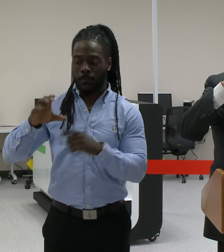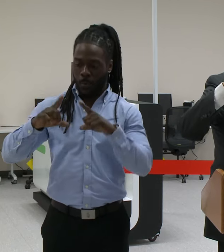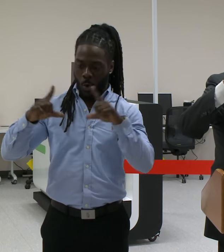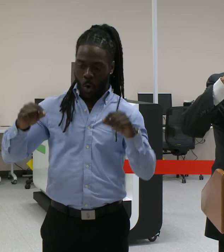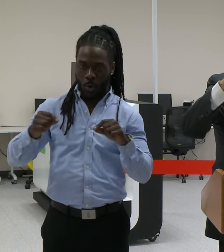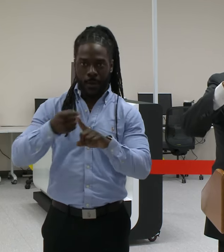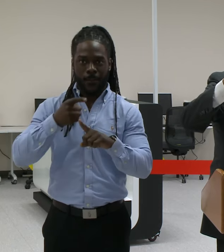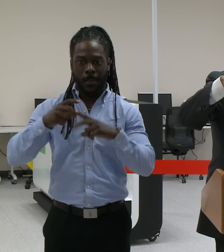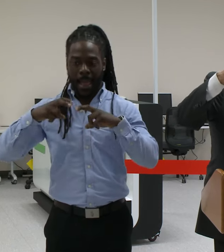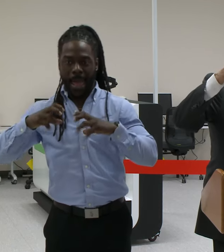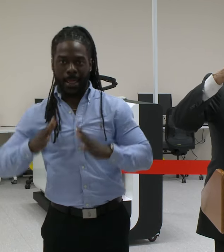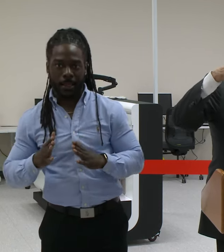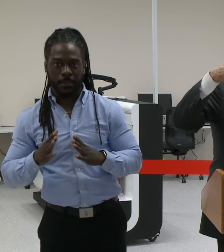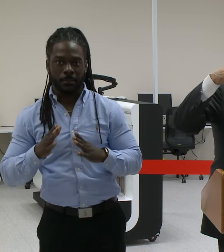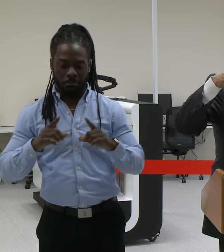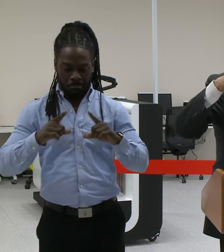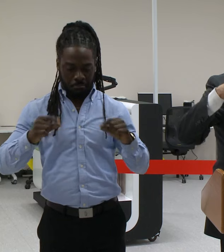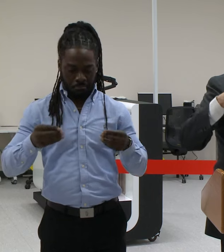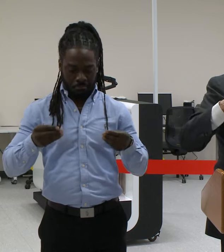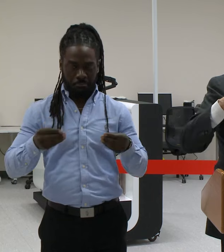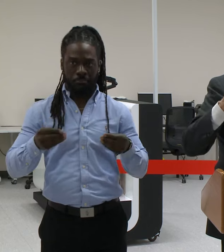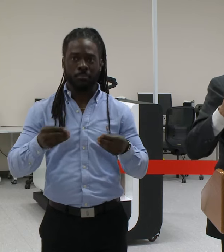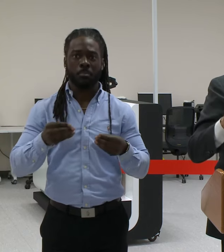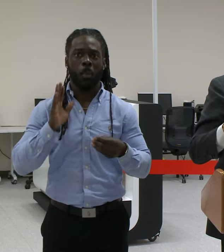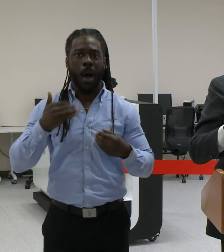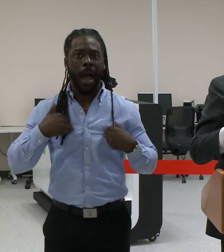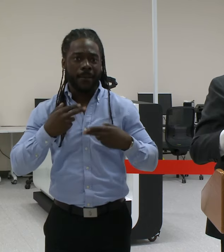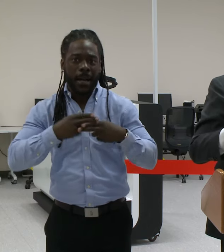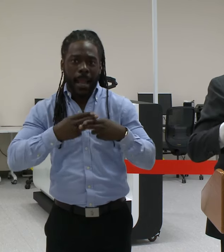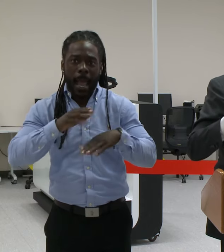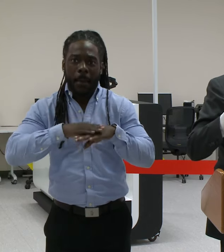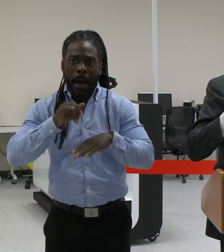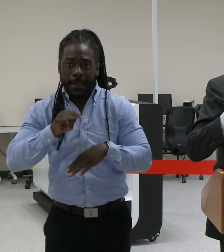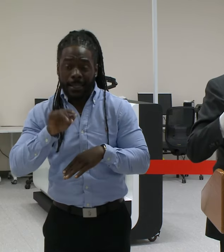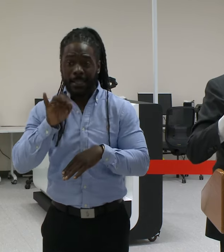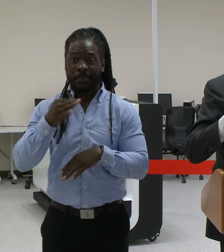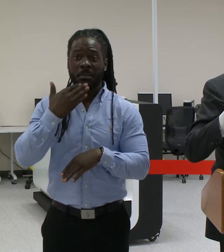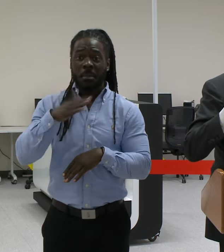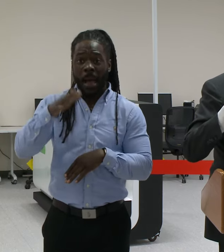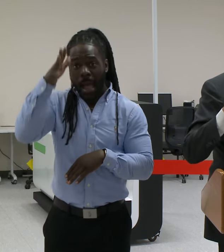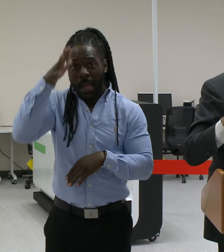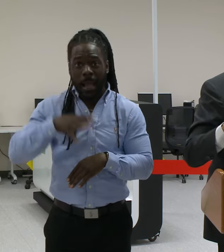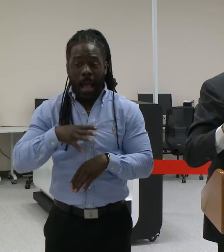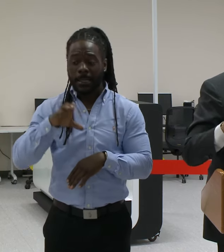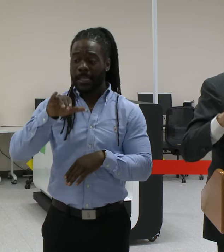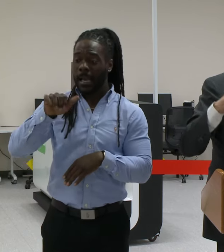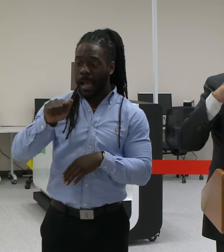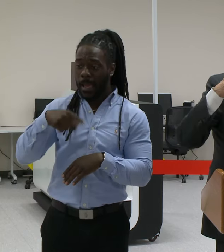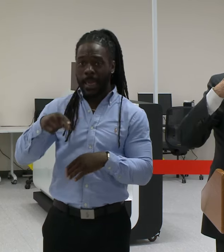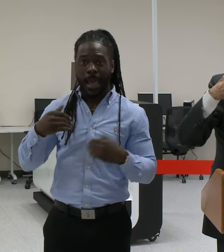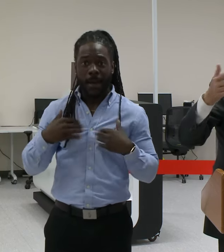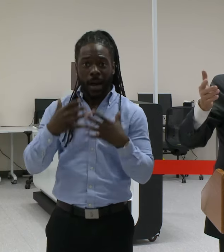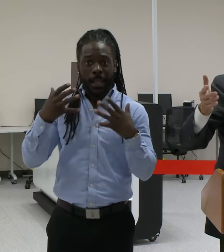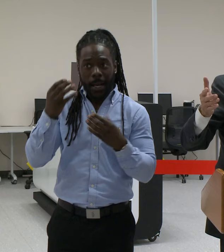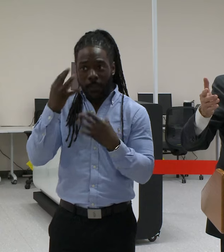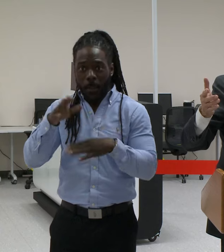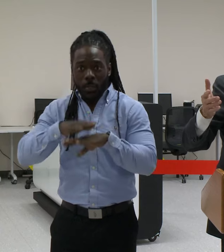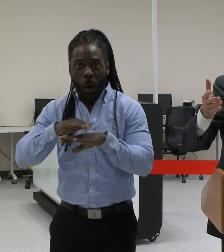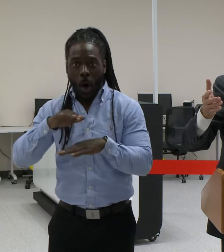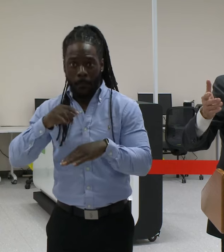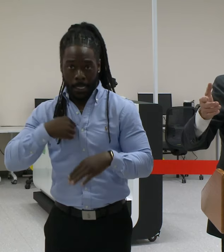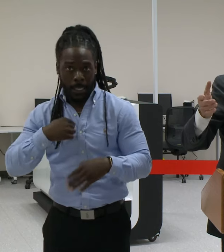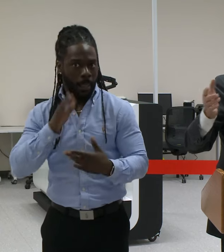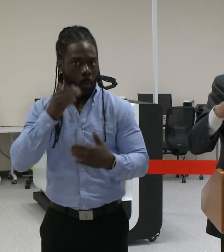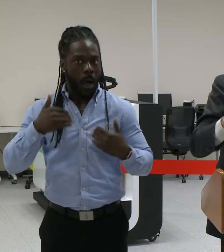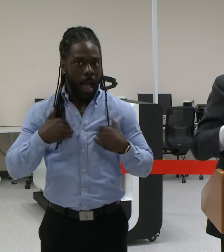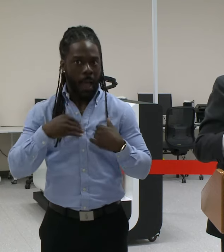name on it, Steny Hoyer. And there may have been, if I was really a bad guy and there was CIA got a lot of information on me, there may have been 100